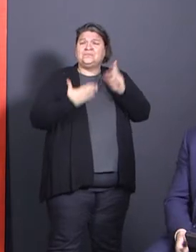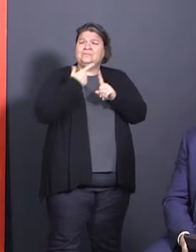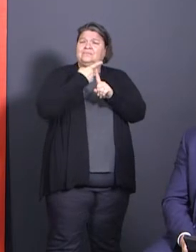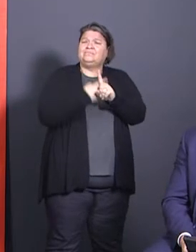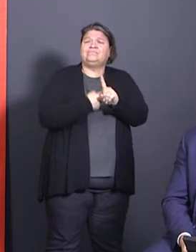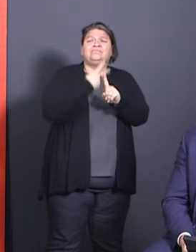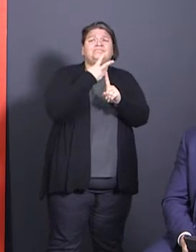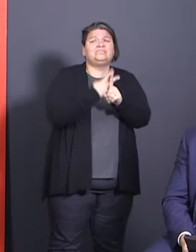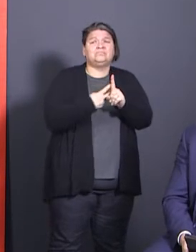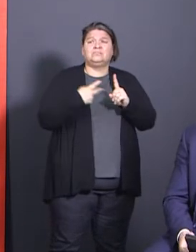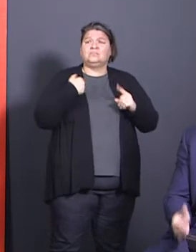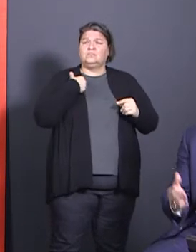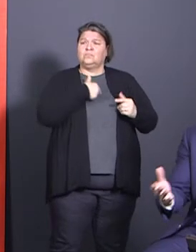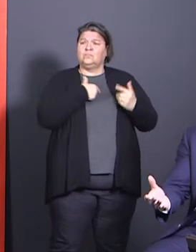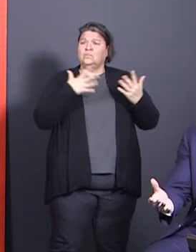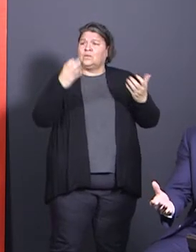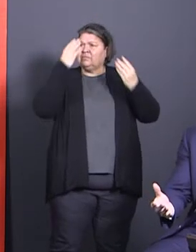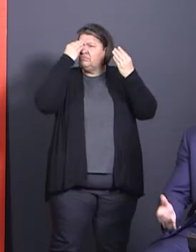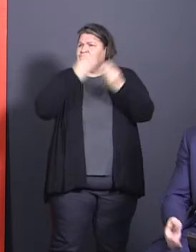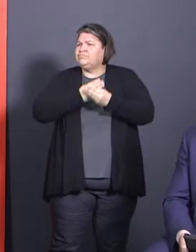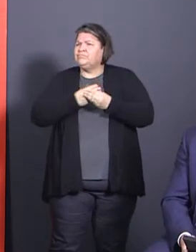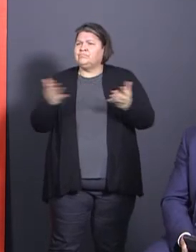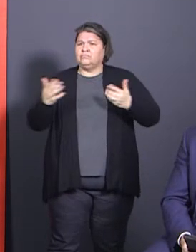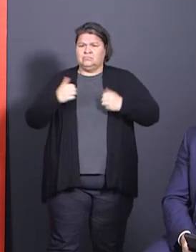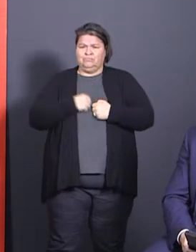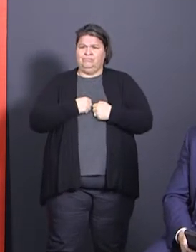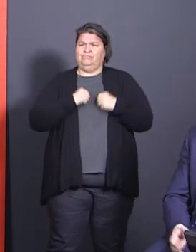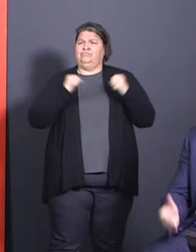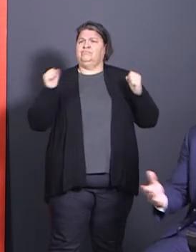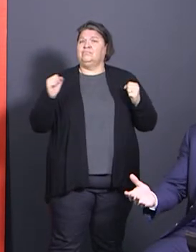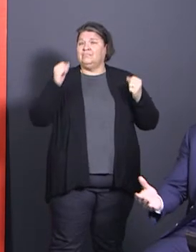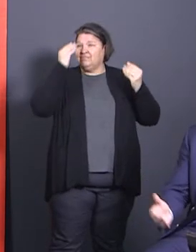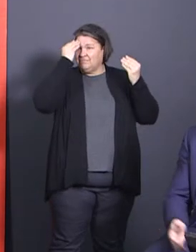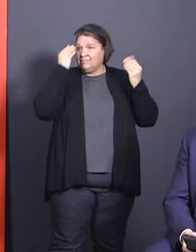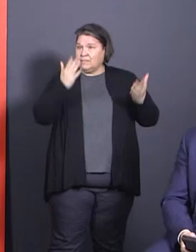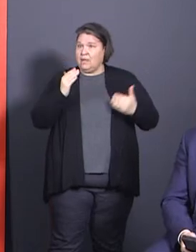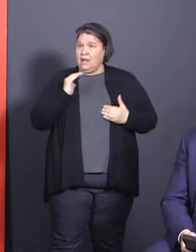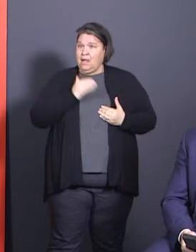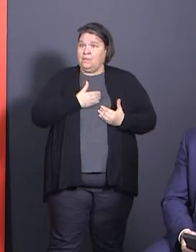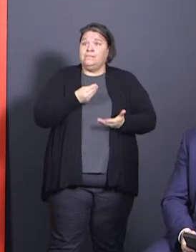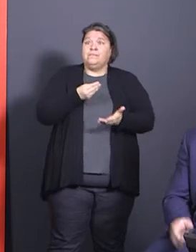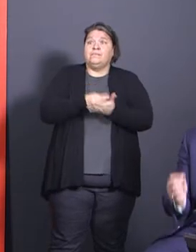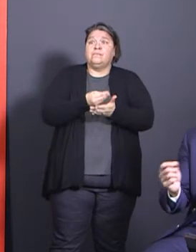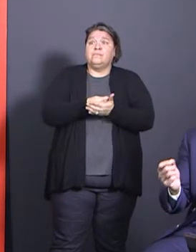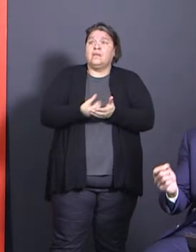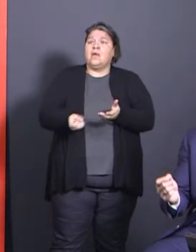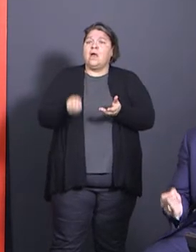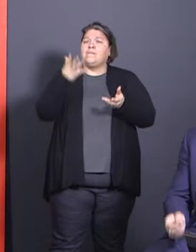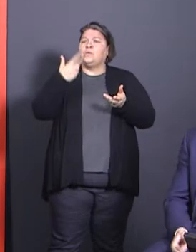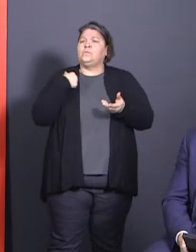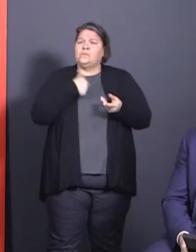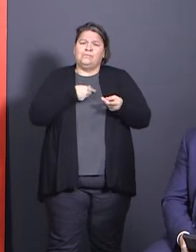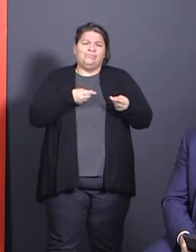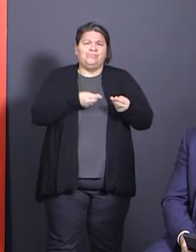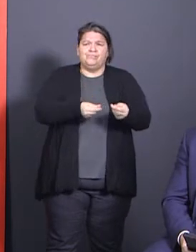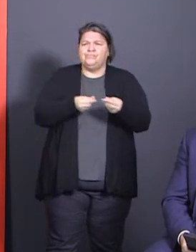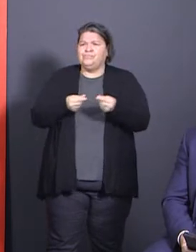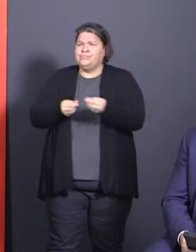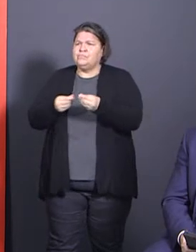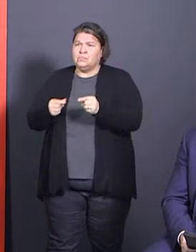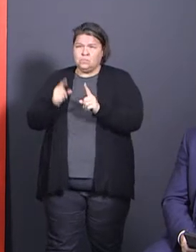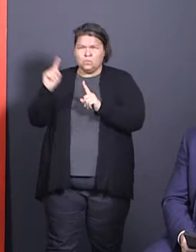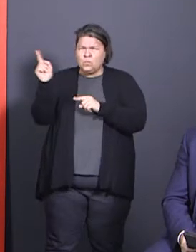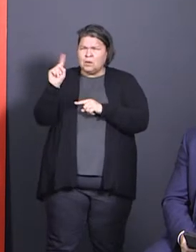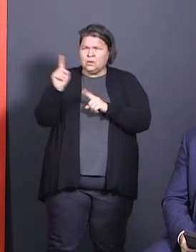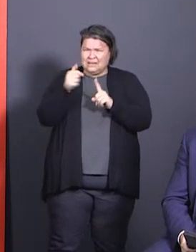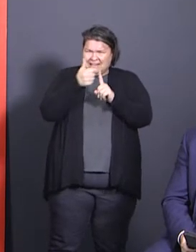what those CCPD dollars are spent on, because we need to make sure that every single cent goes